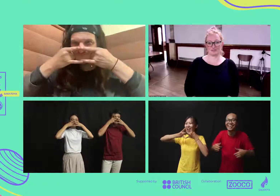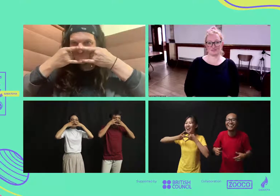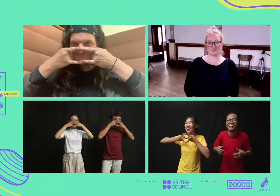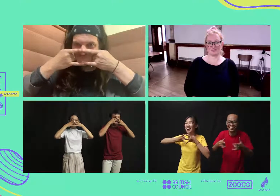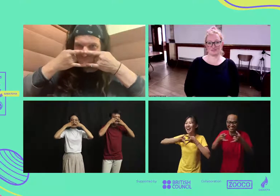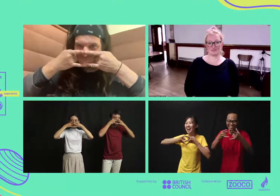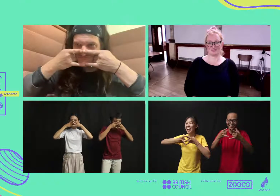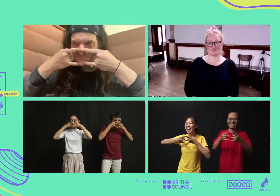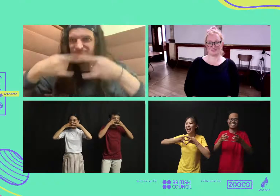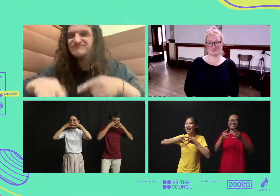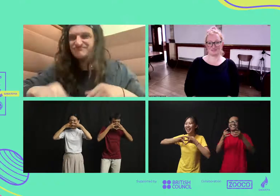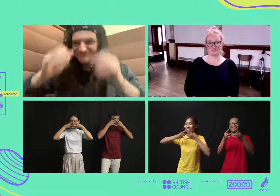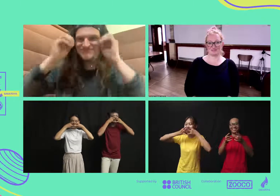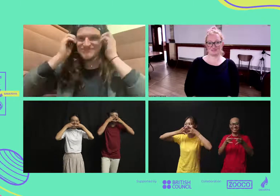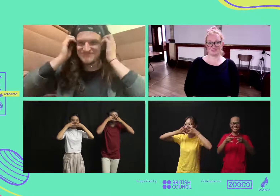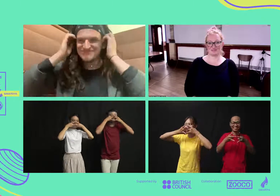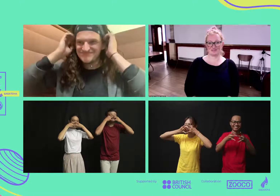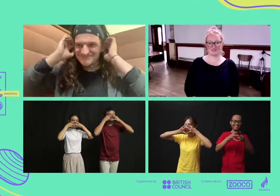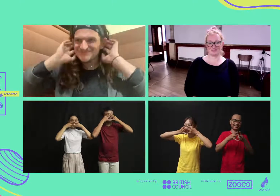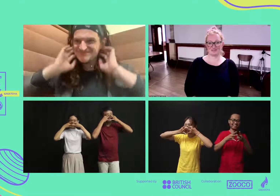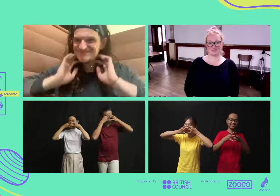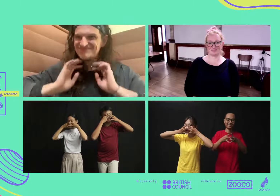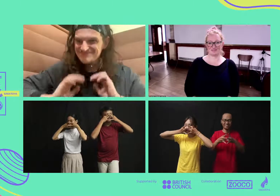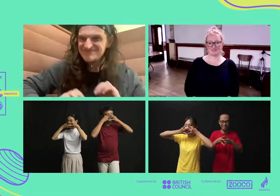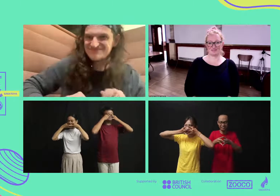It's something like this. You